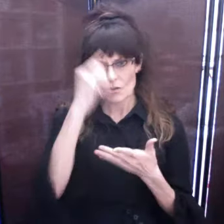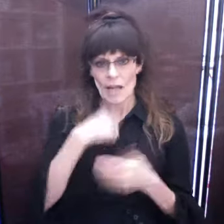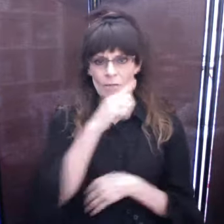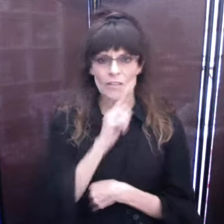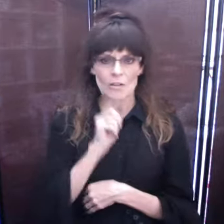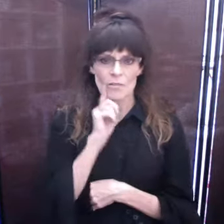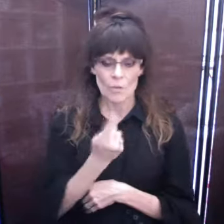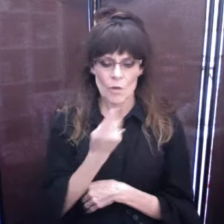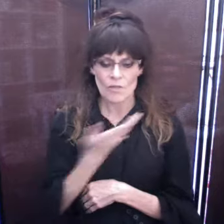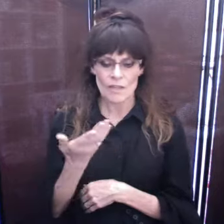me,